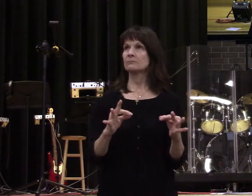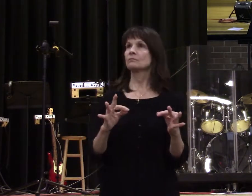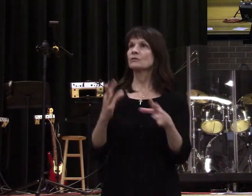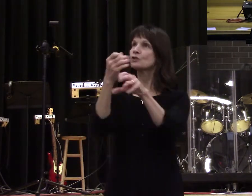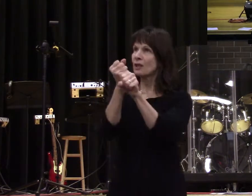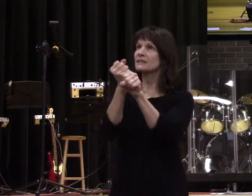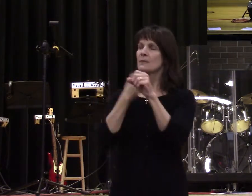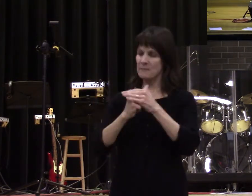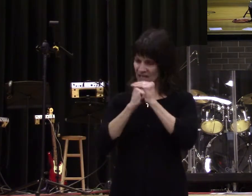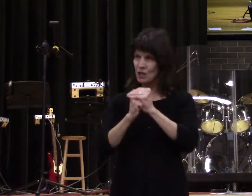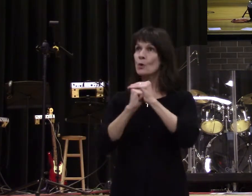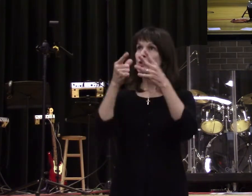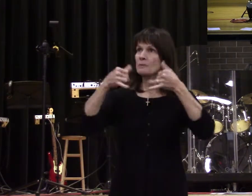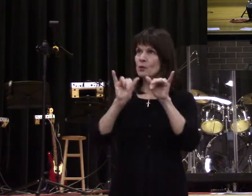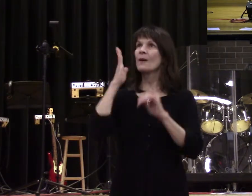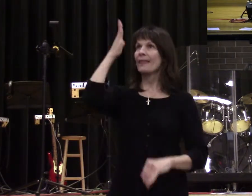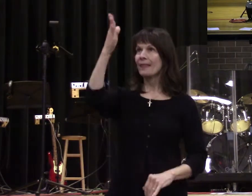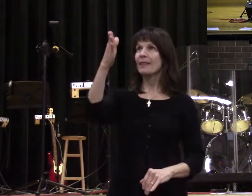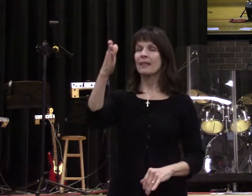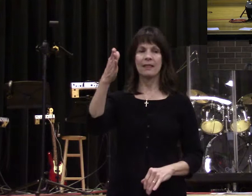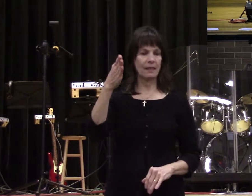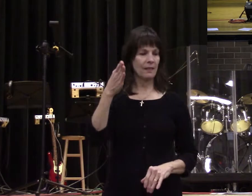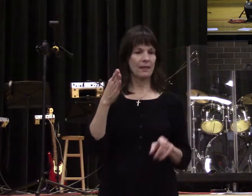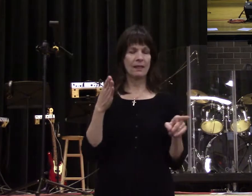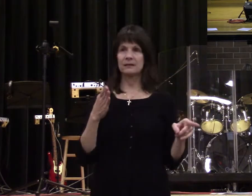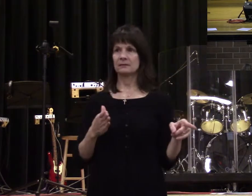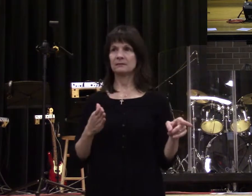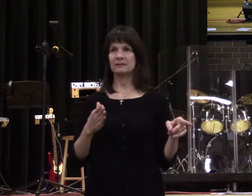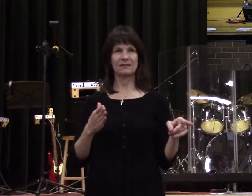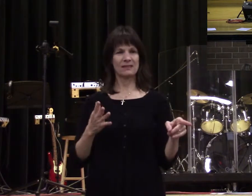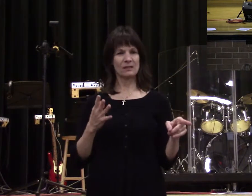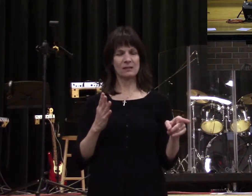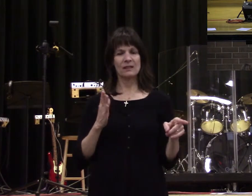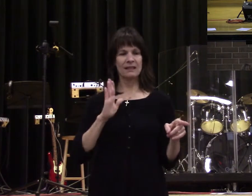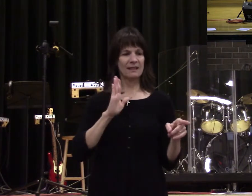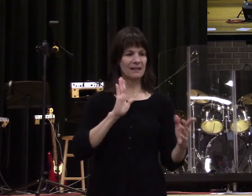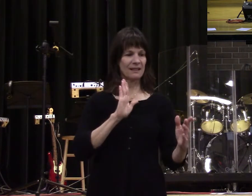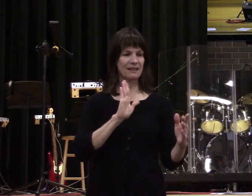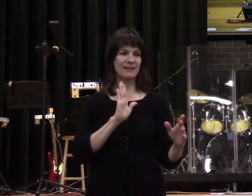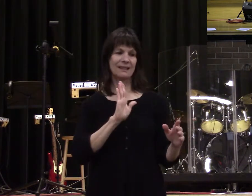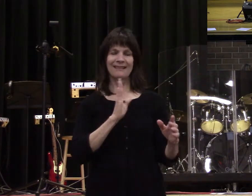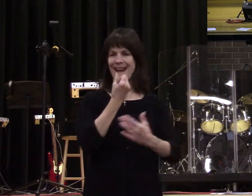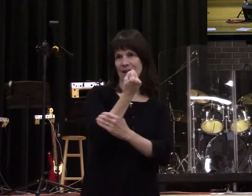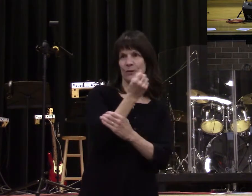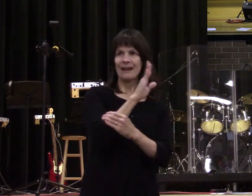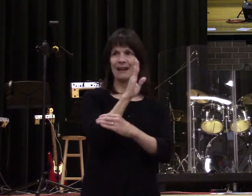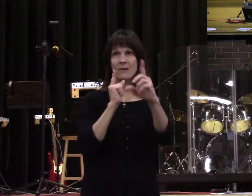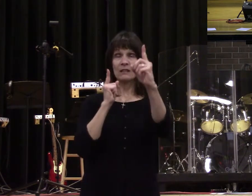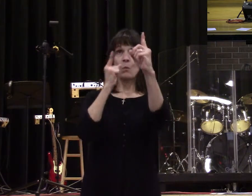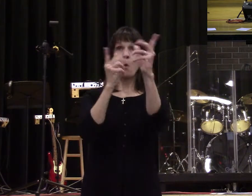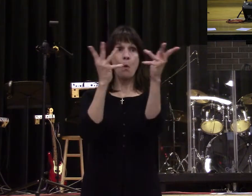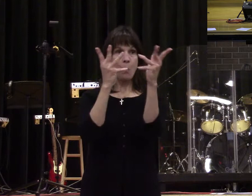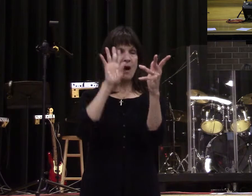Hallelujah. A big part of his heart was that he was willing to lay down his life, his dreams, and hopes before a